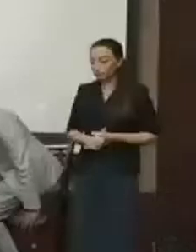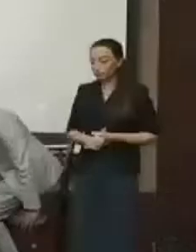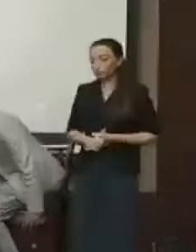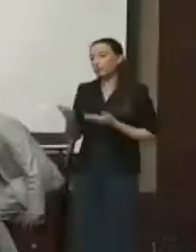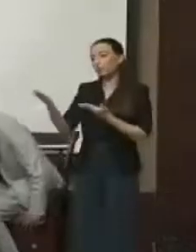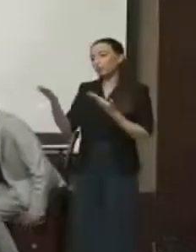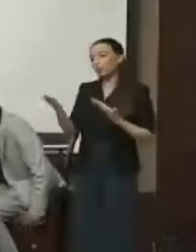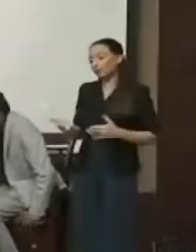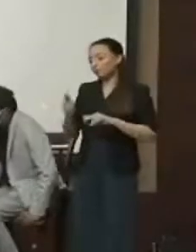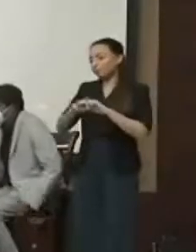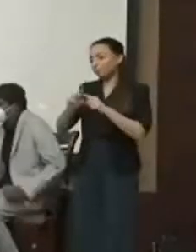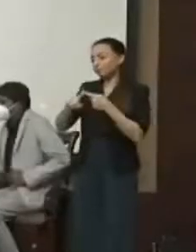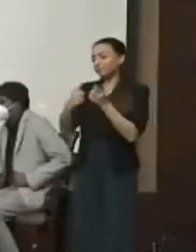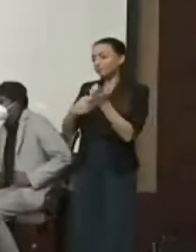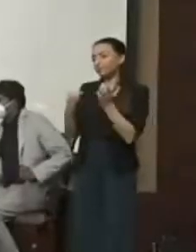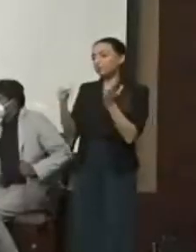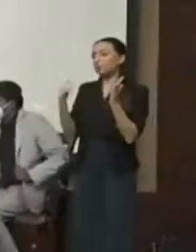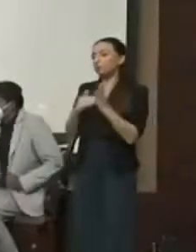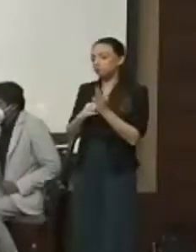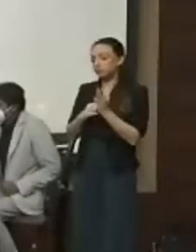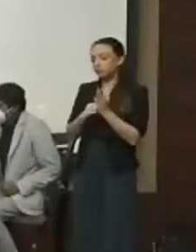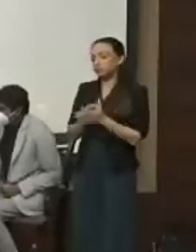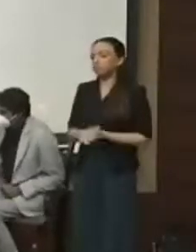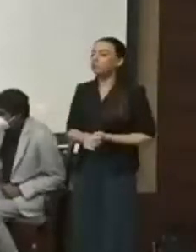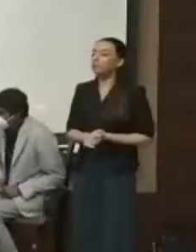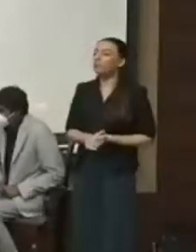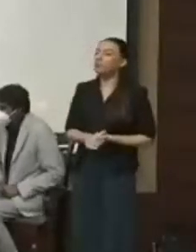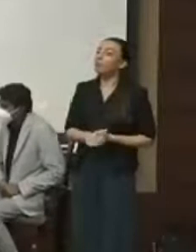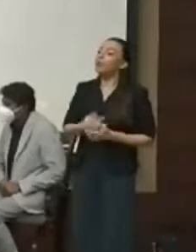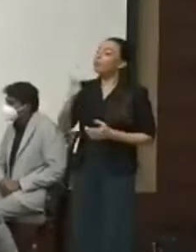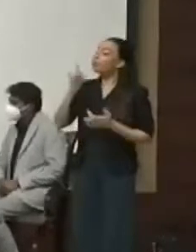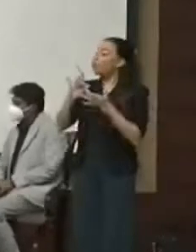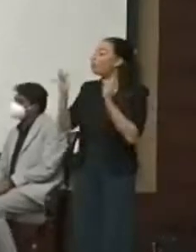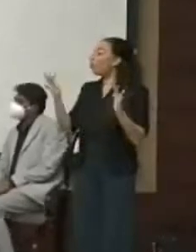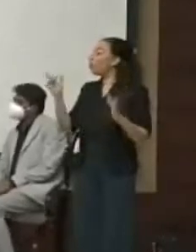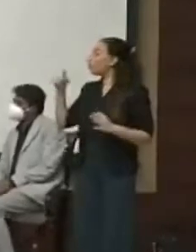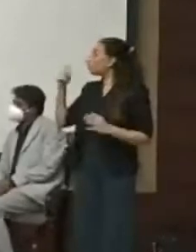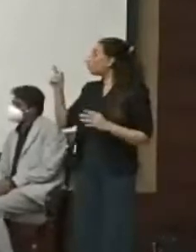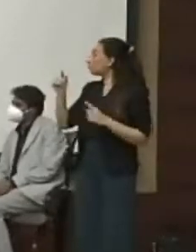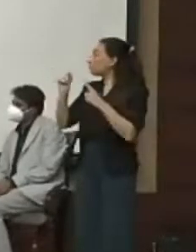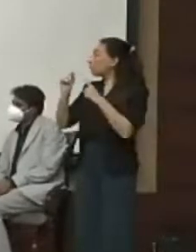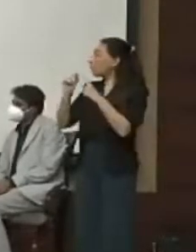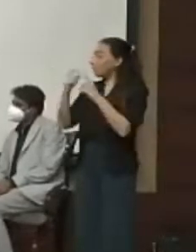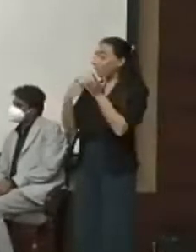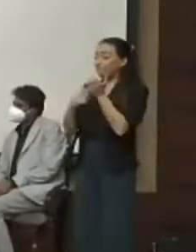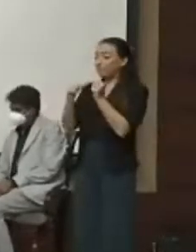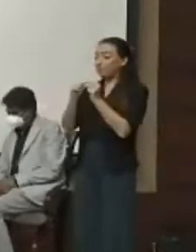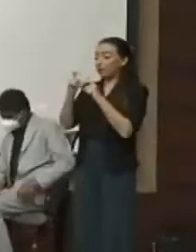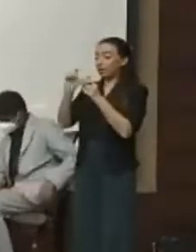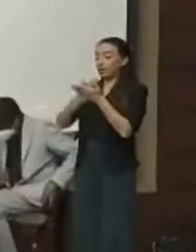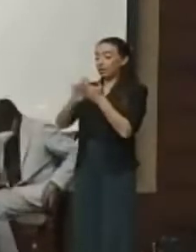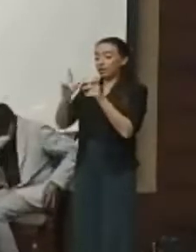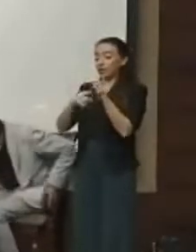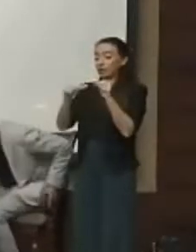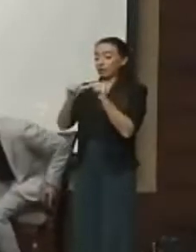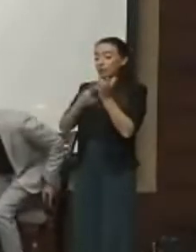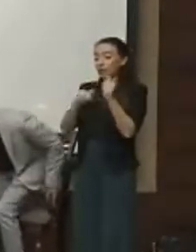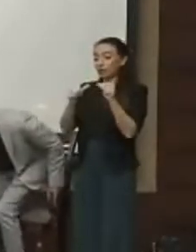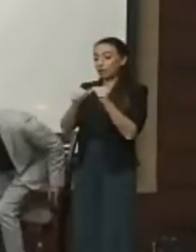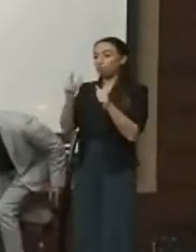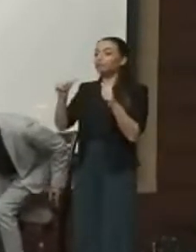welcome, Mr. Feroz. Joining us virtually, Pradyana Desai, Managing Director,